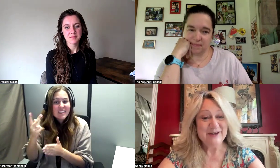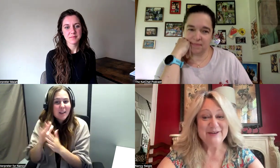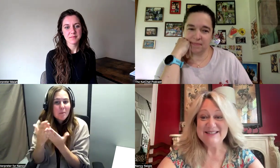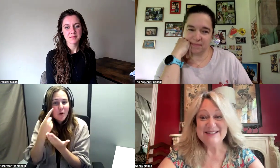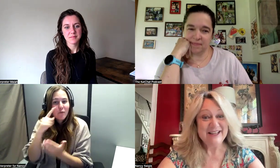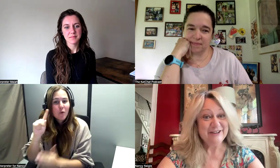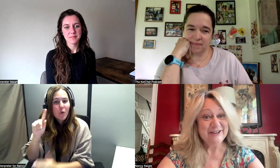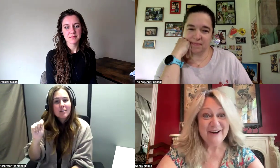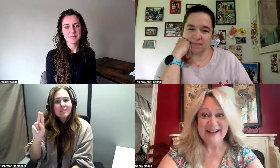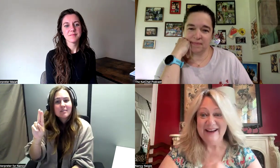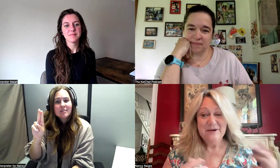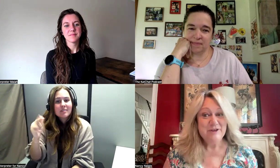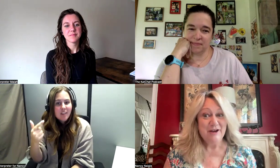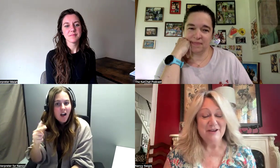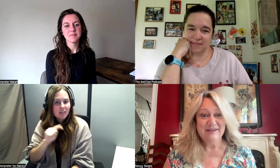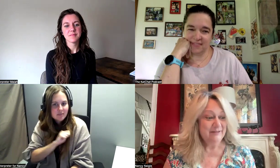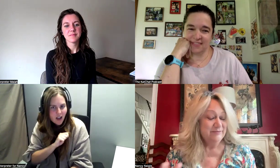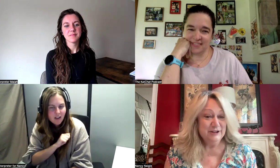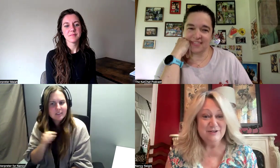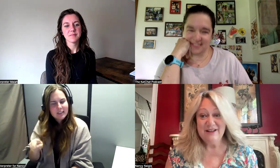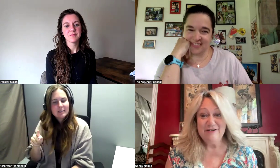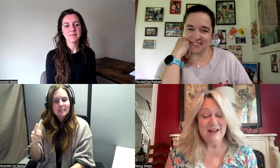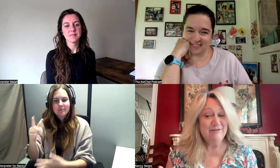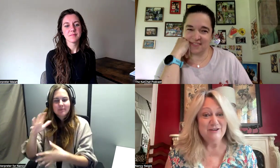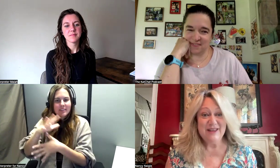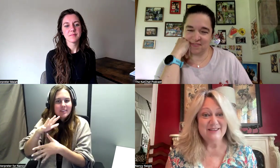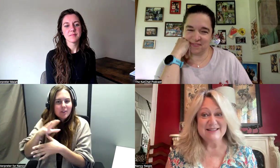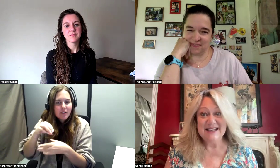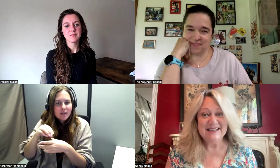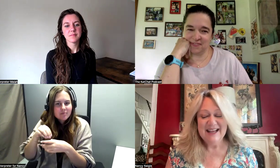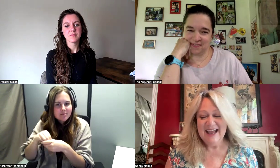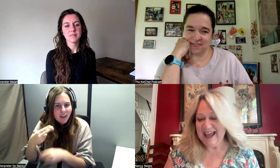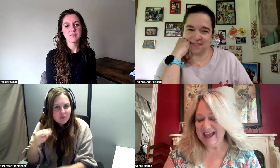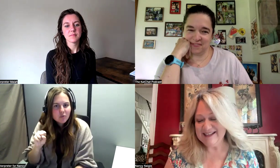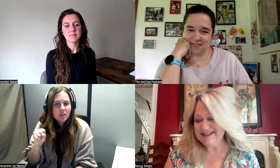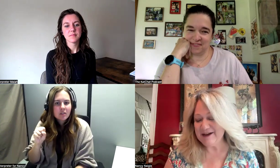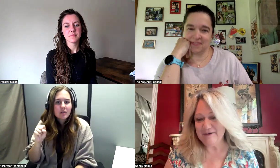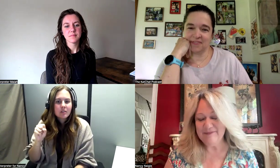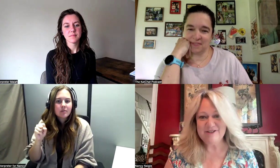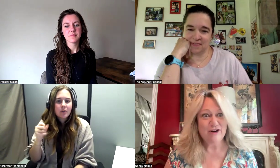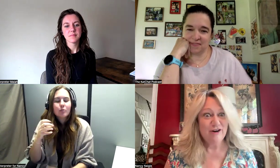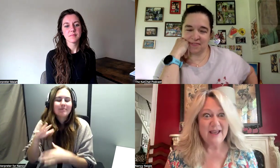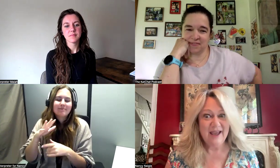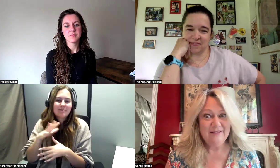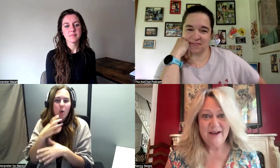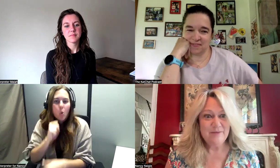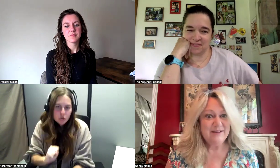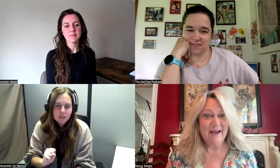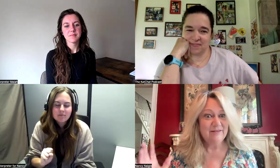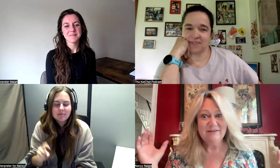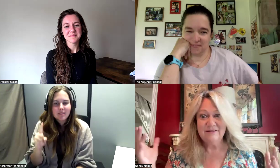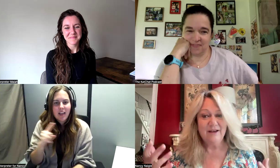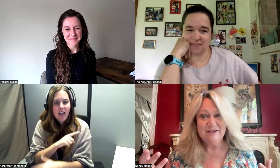So, he's a senior and, you lose the love of your life and you think that's it. And there's a hurricane